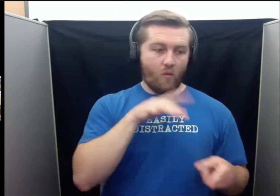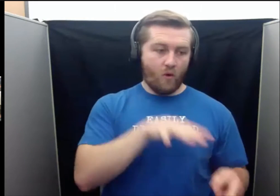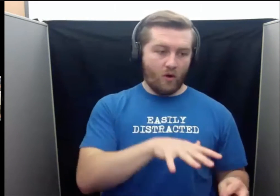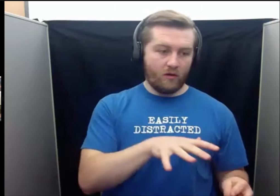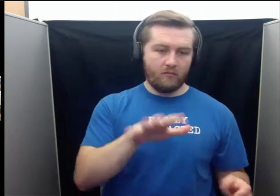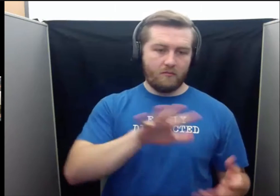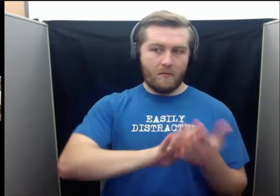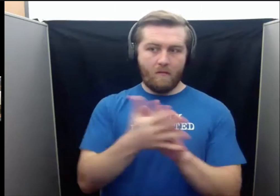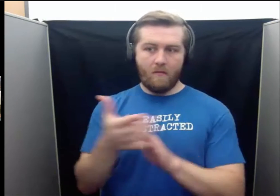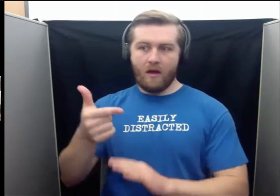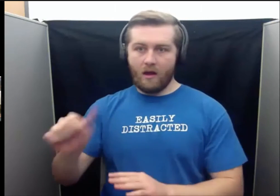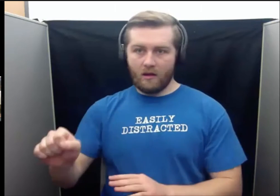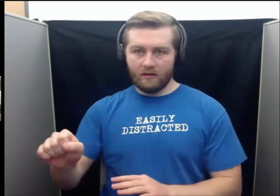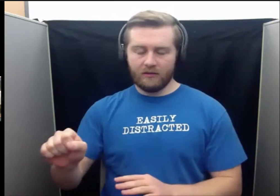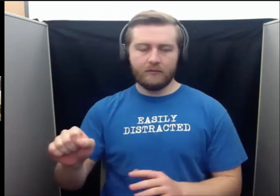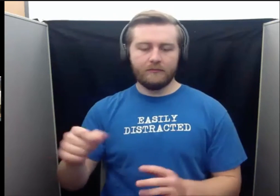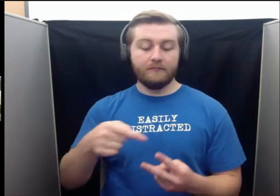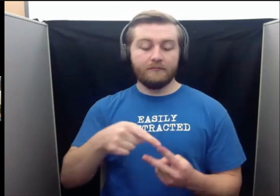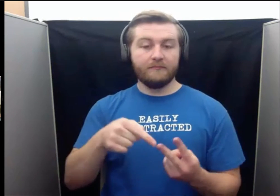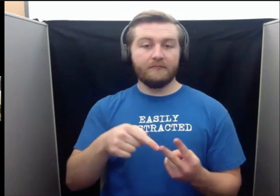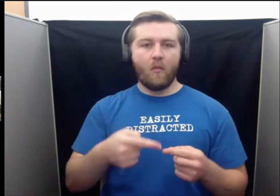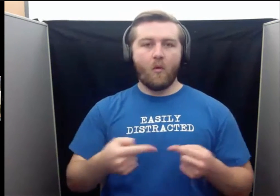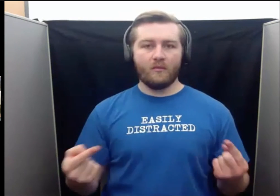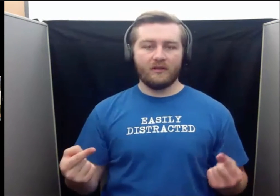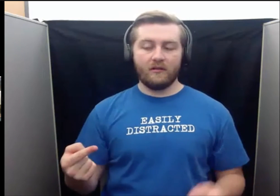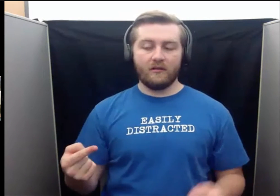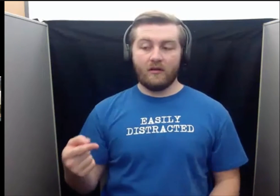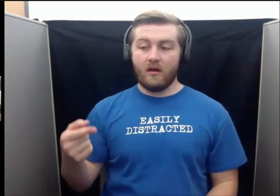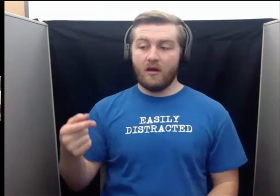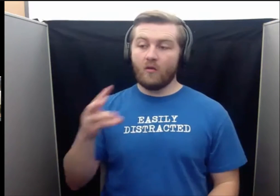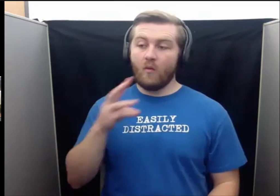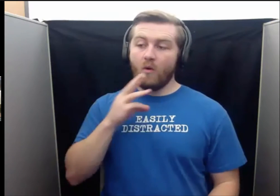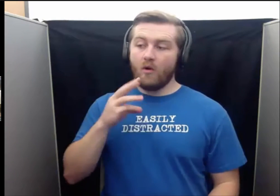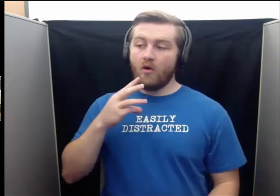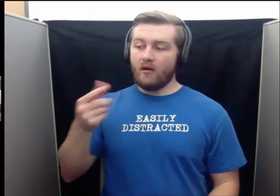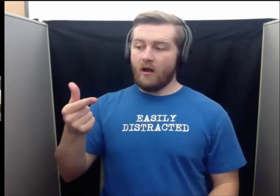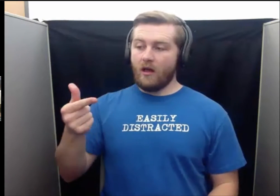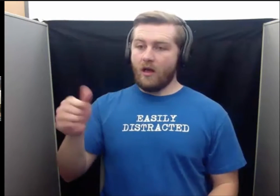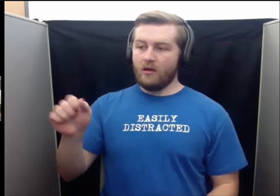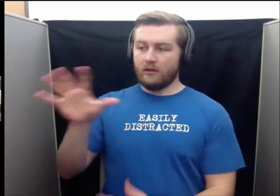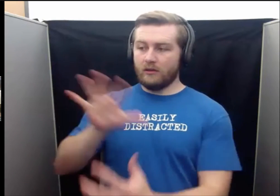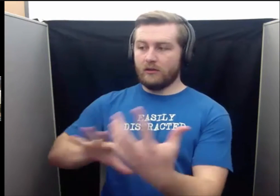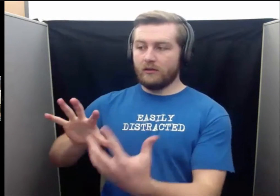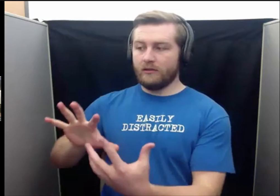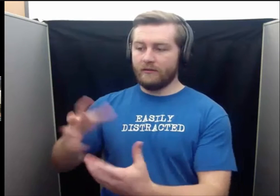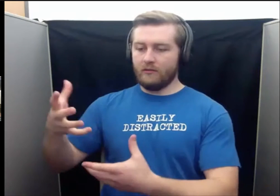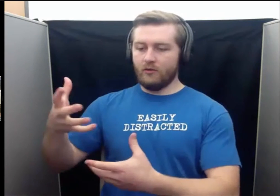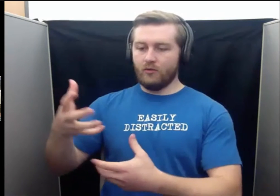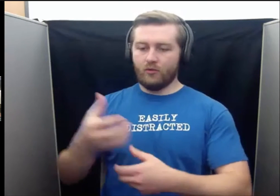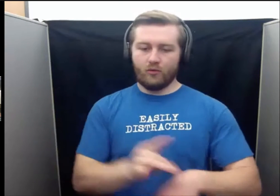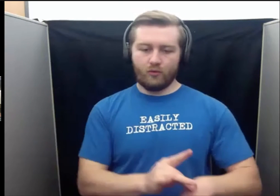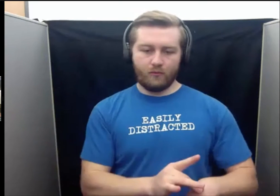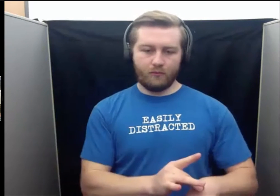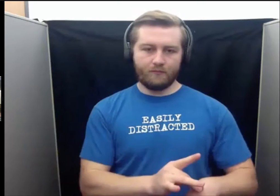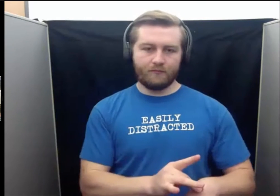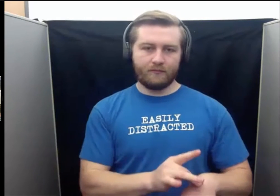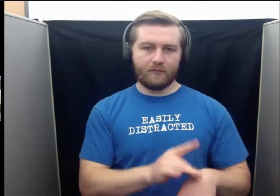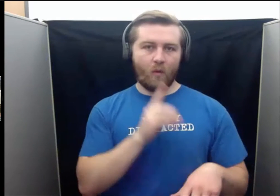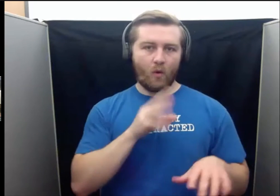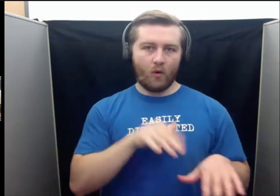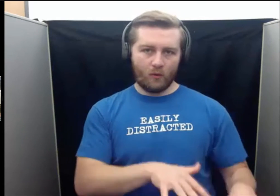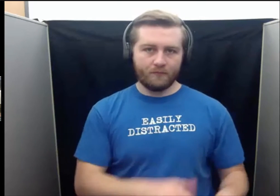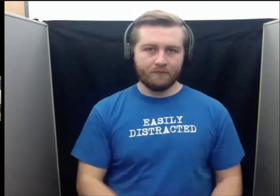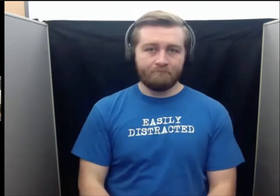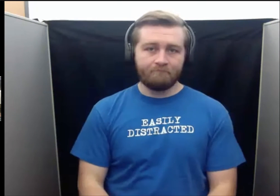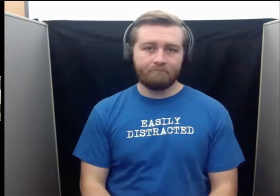just the opposite, where you take water that is in the gaseous form and convert that into water into liquid form.